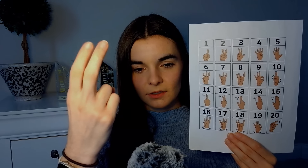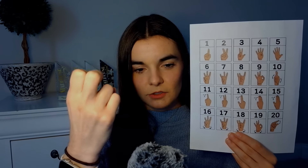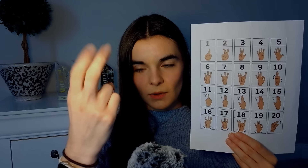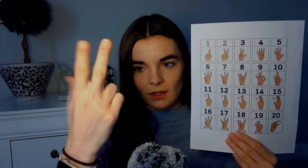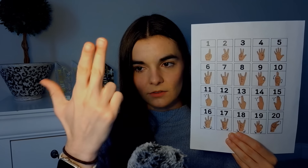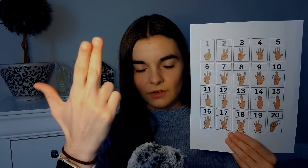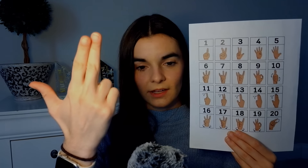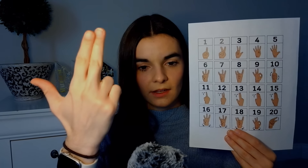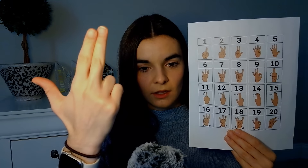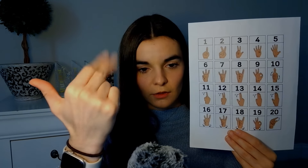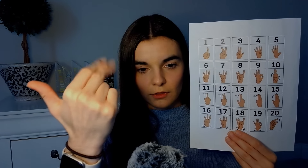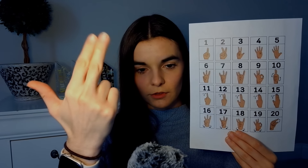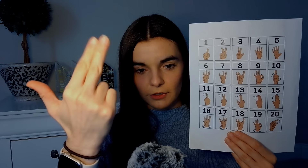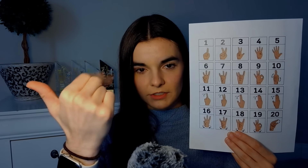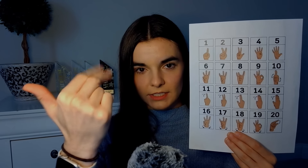12, 13,